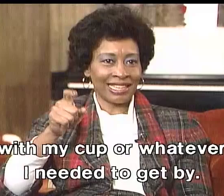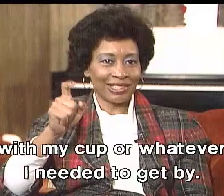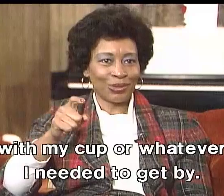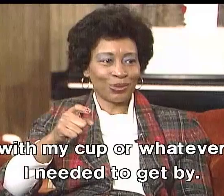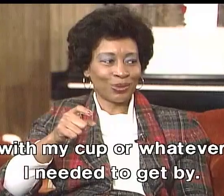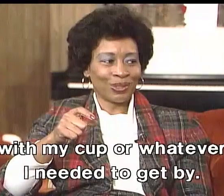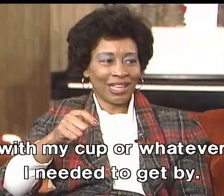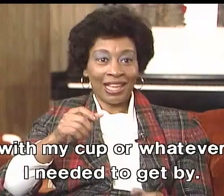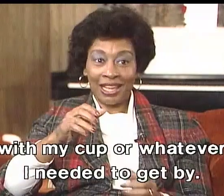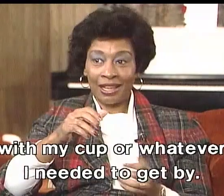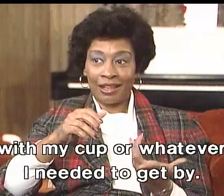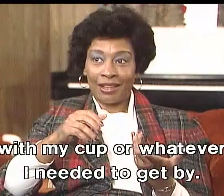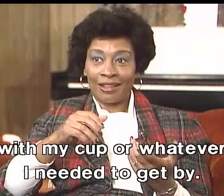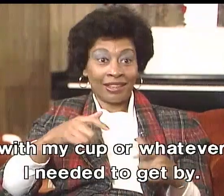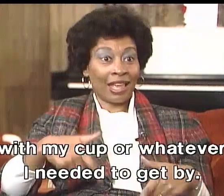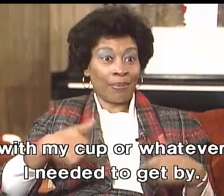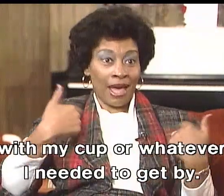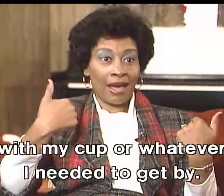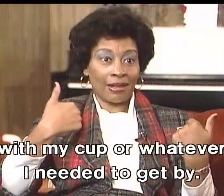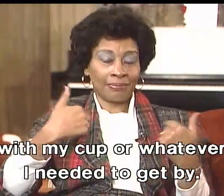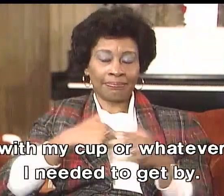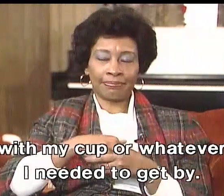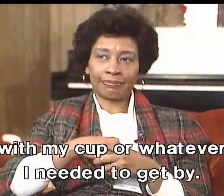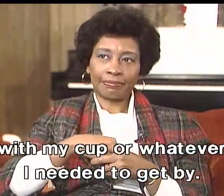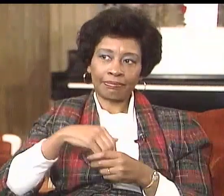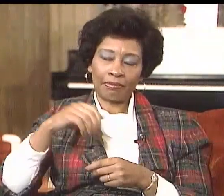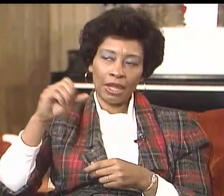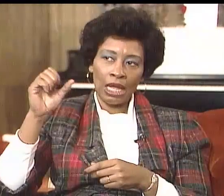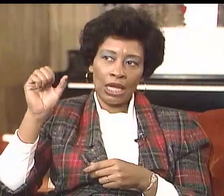to get by.